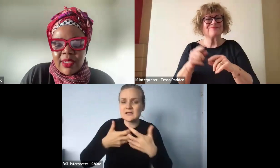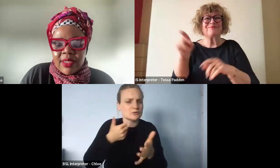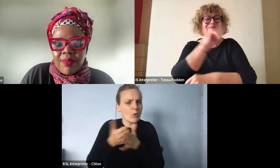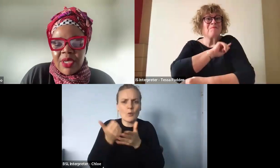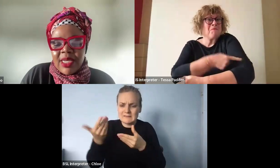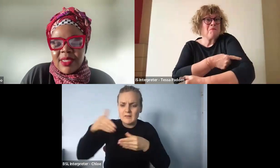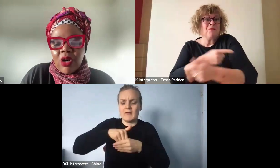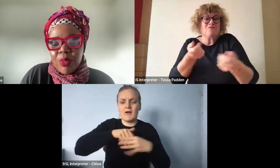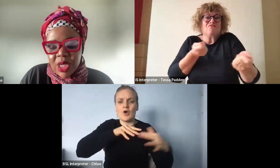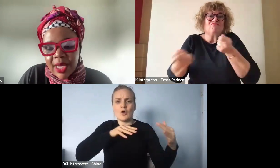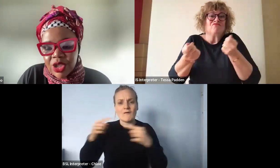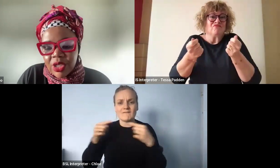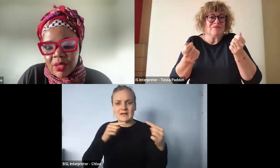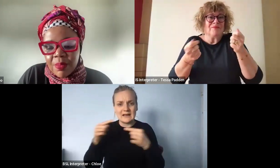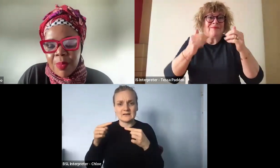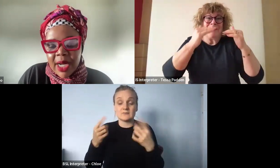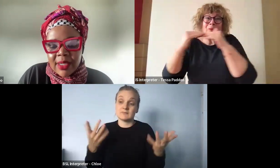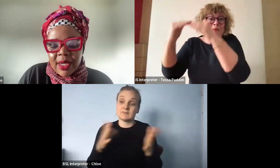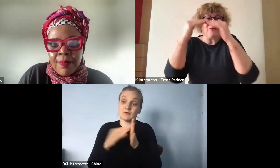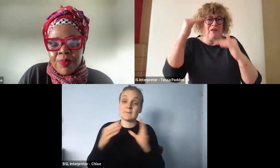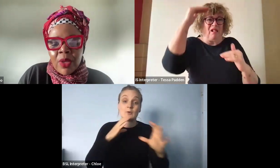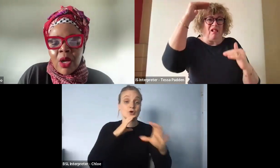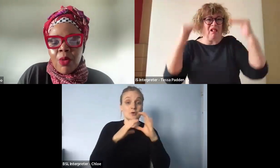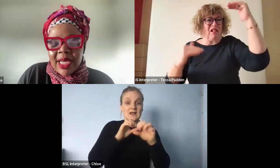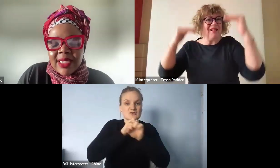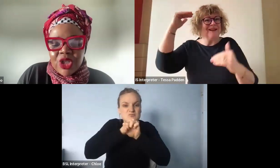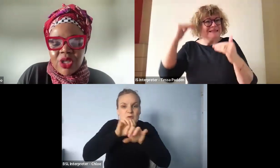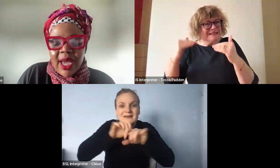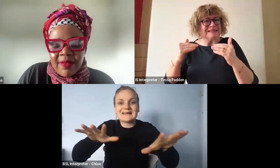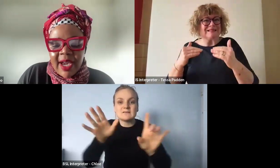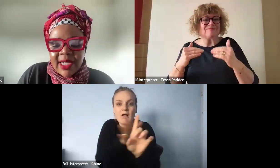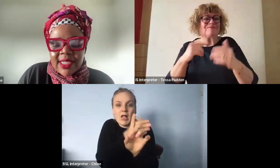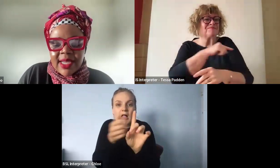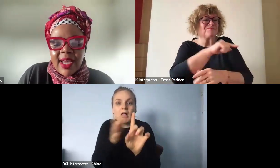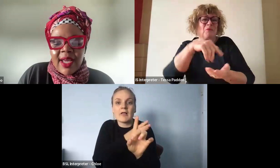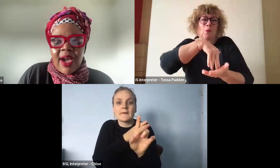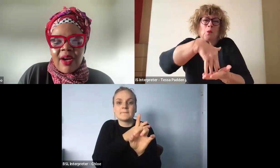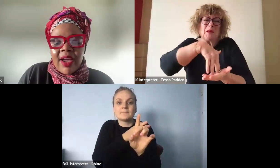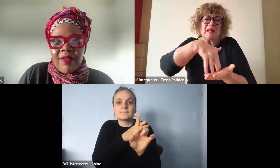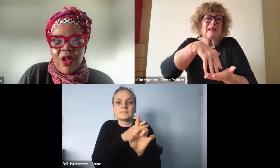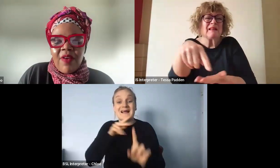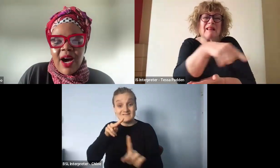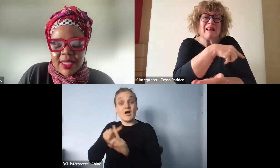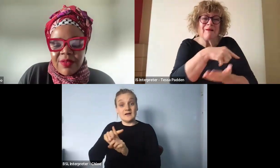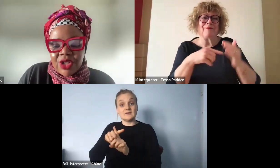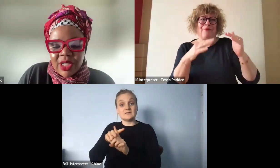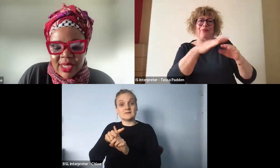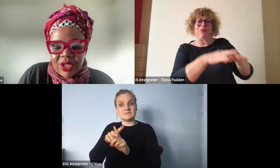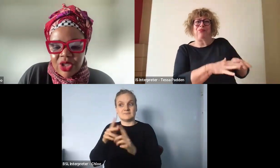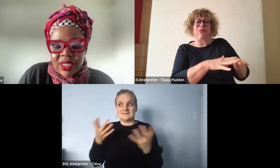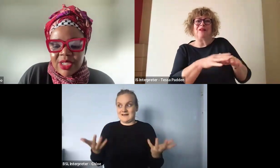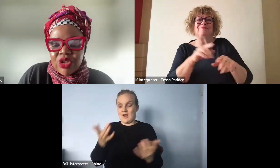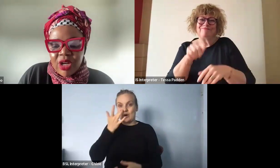of conflict, be it in communication, propaganda, mobilization, and violence, the arrival of